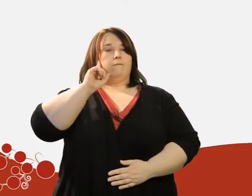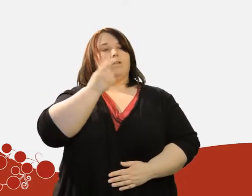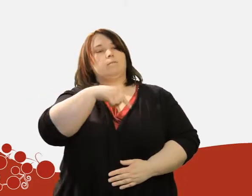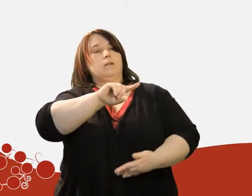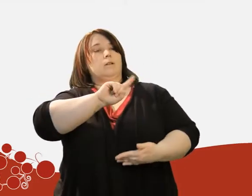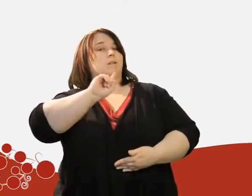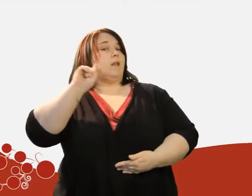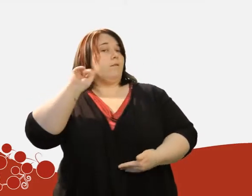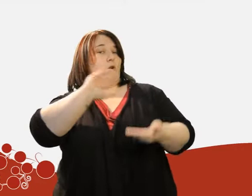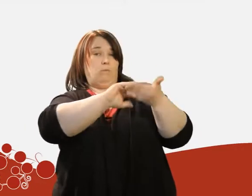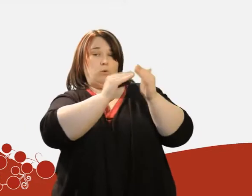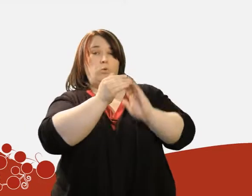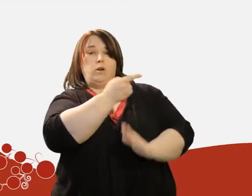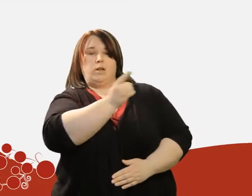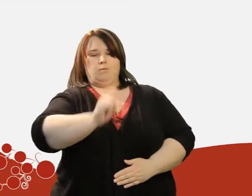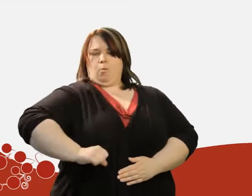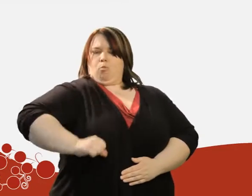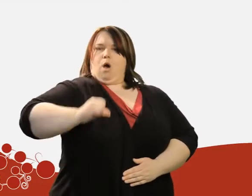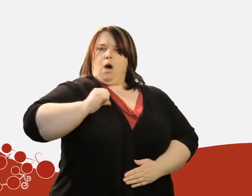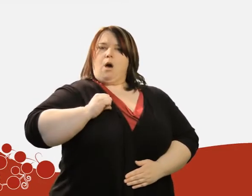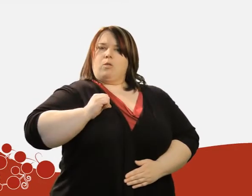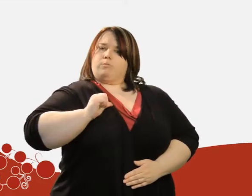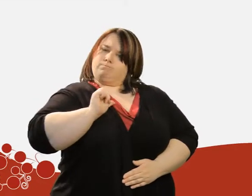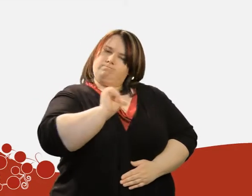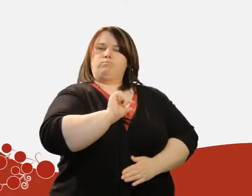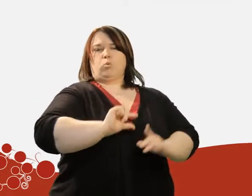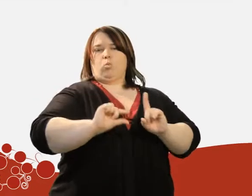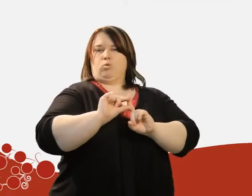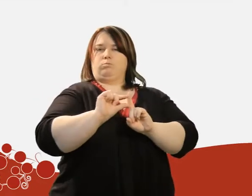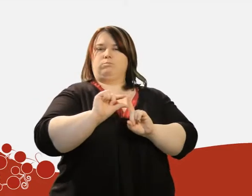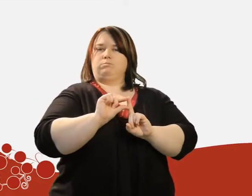The term deaf is often used with pride by members of this community.